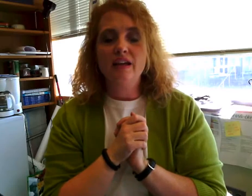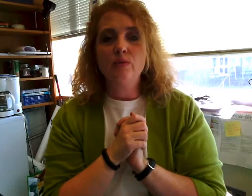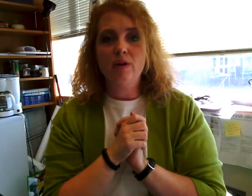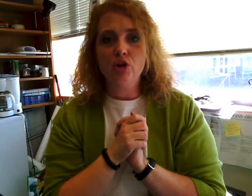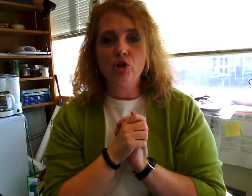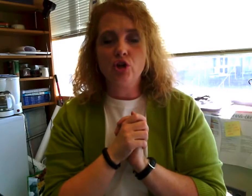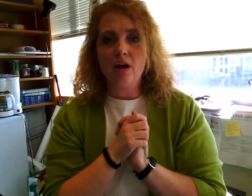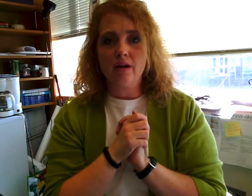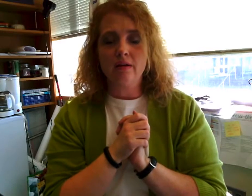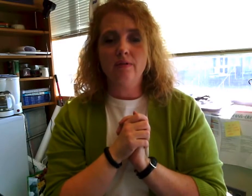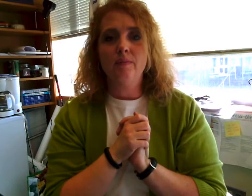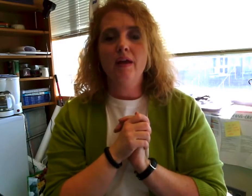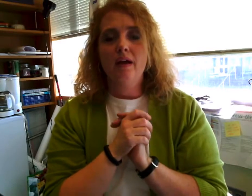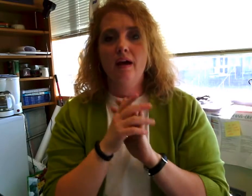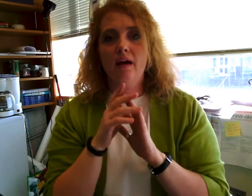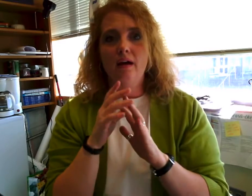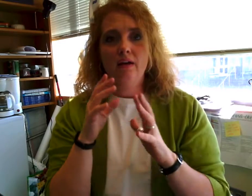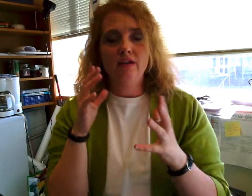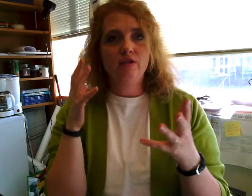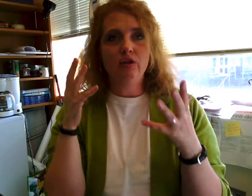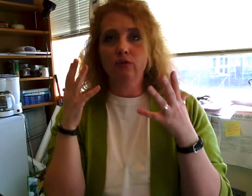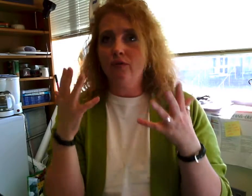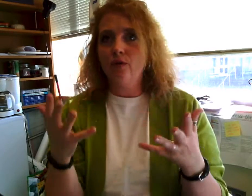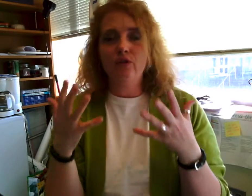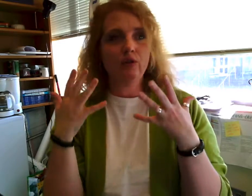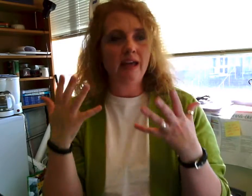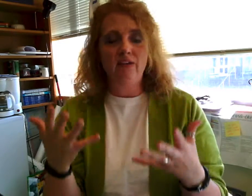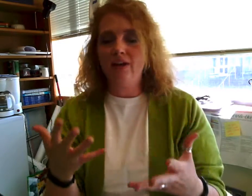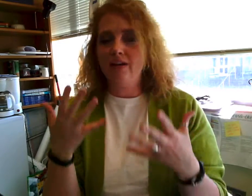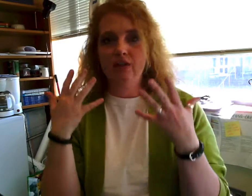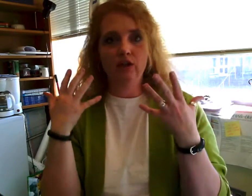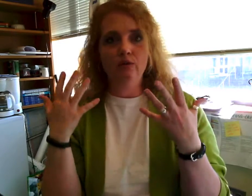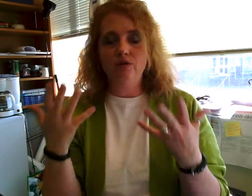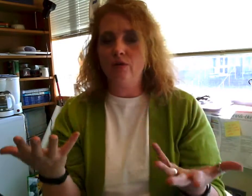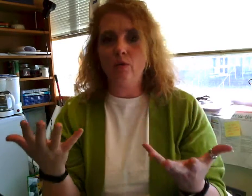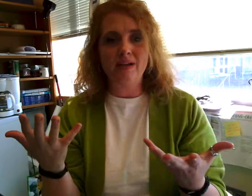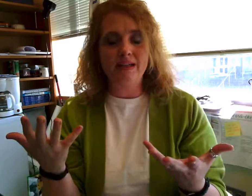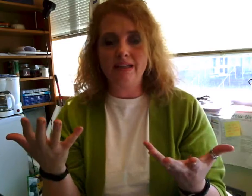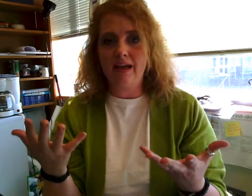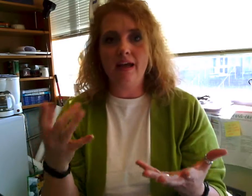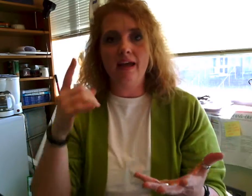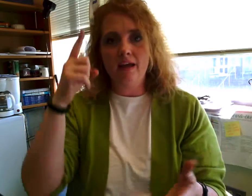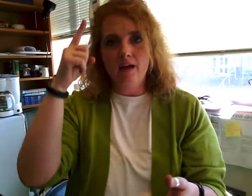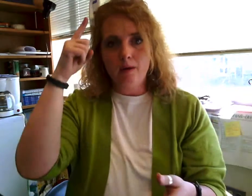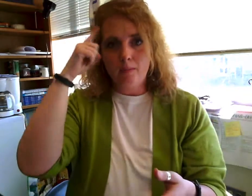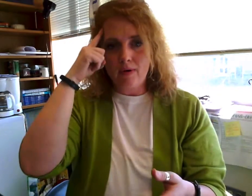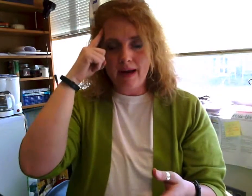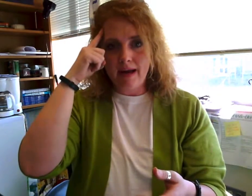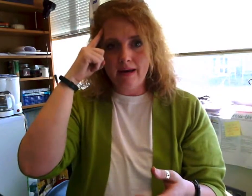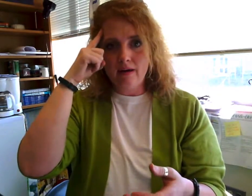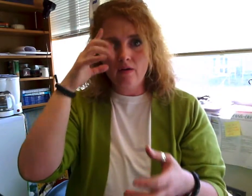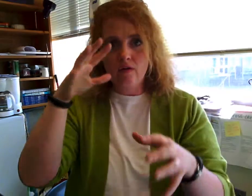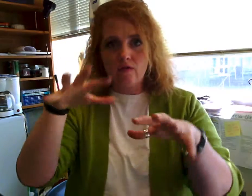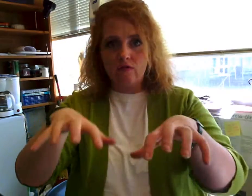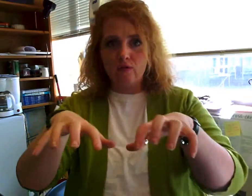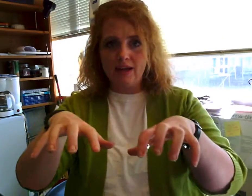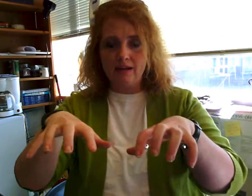next one is shock. You're frozen, you can't say anything, you don't know what to say. Brain